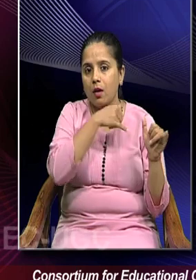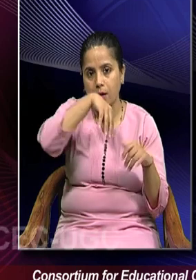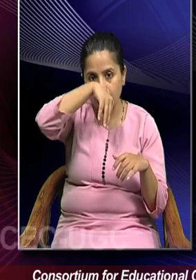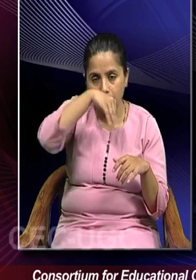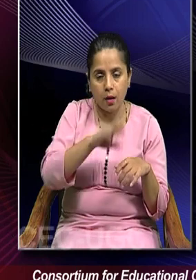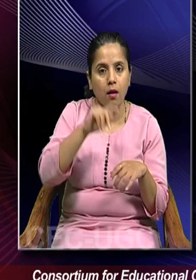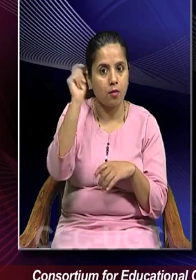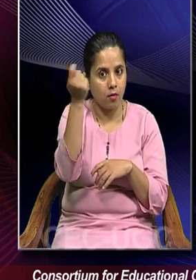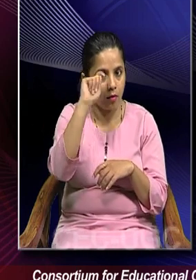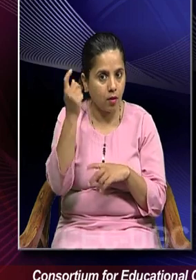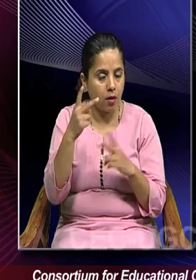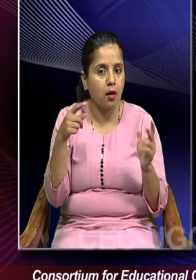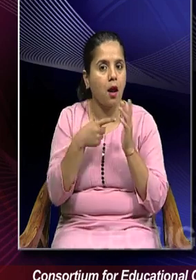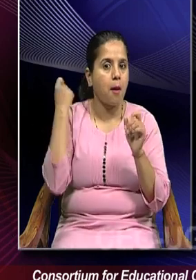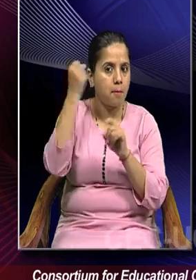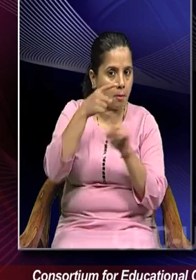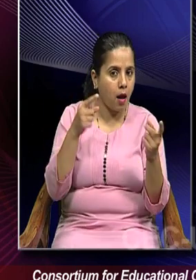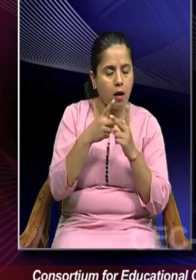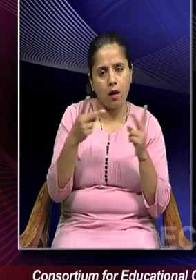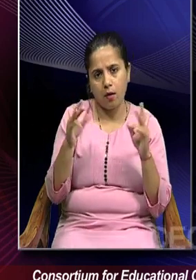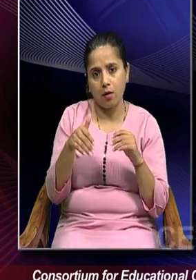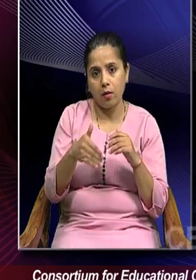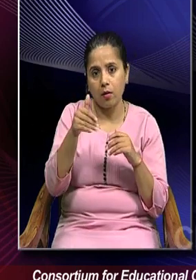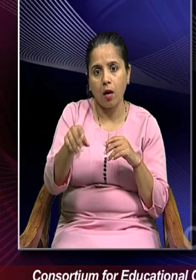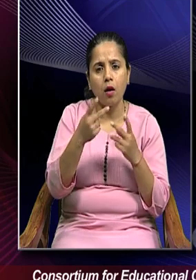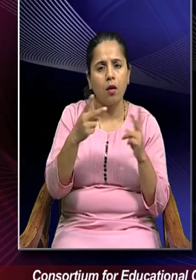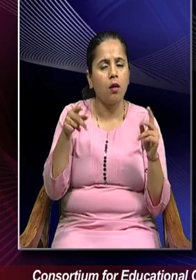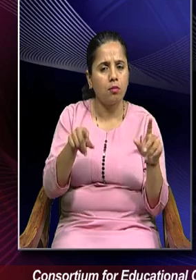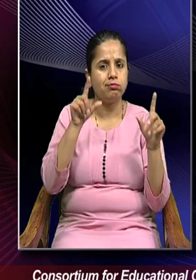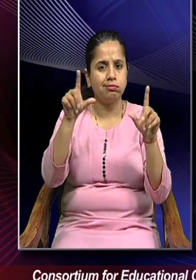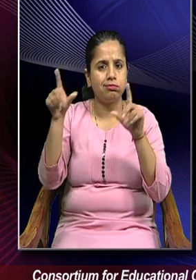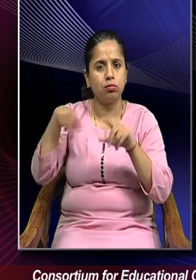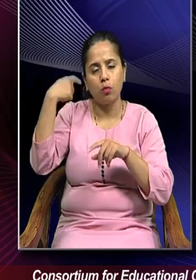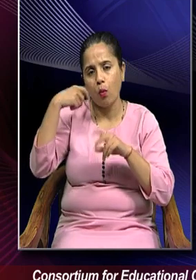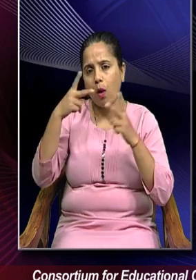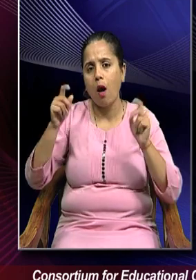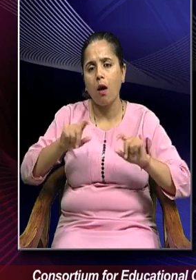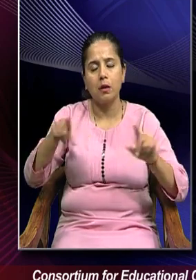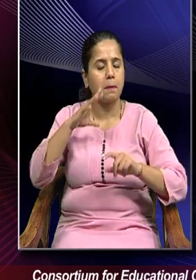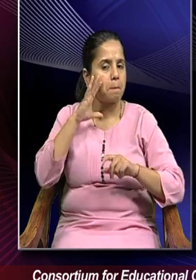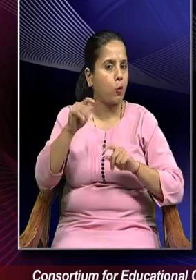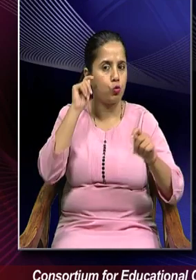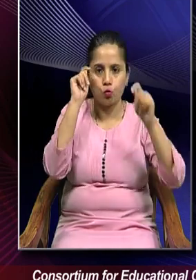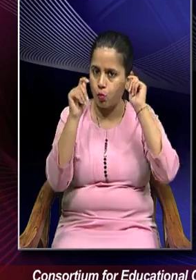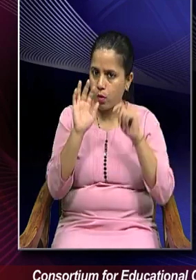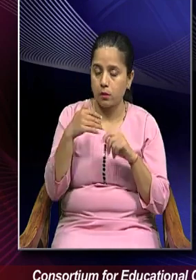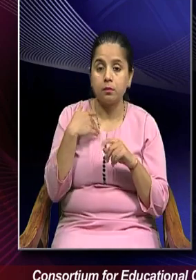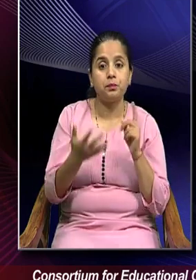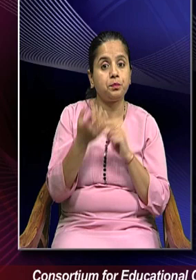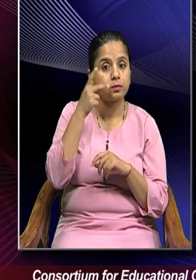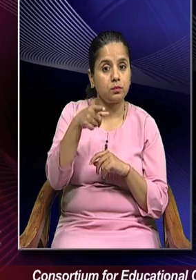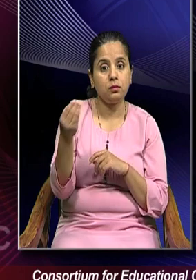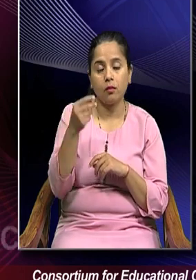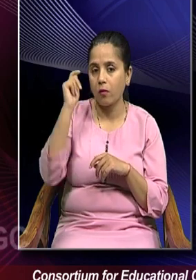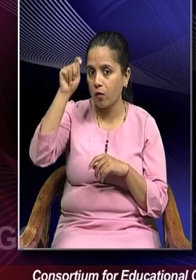Mahabharat, Ramayana, etc. And the coming of the multiplexes definitely has played an important role, where we find that such